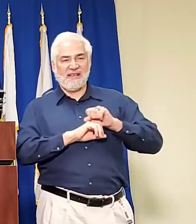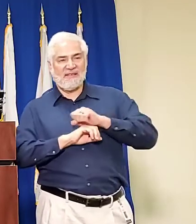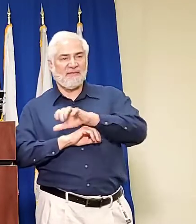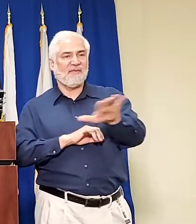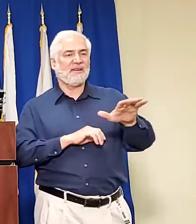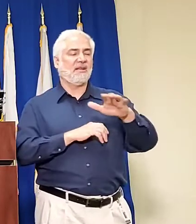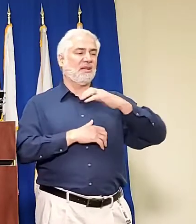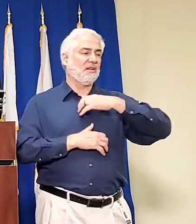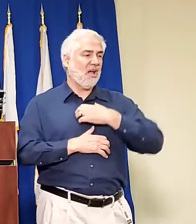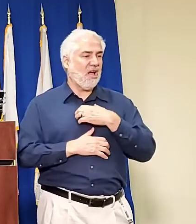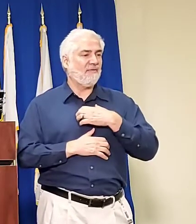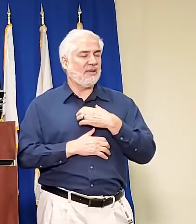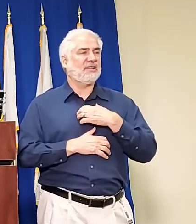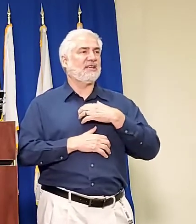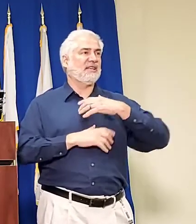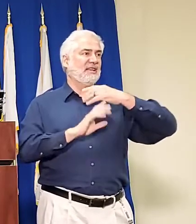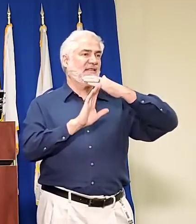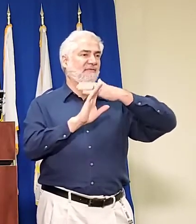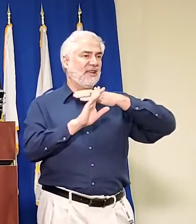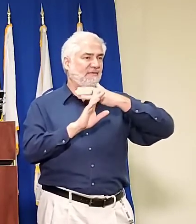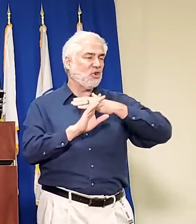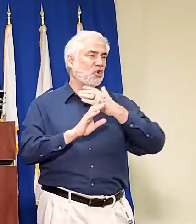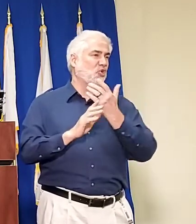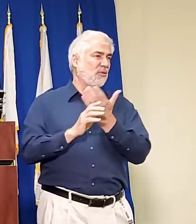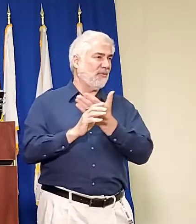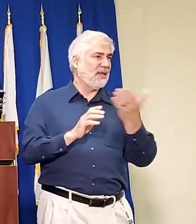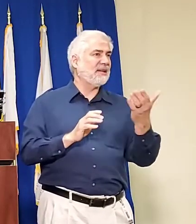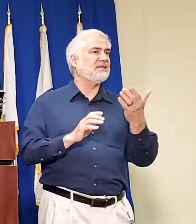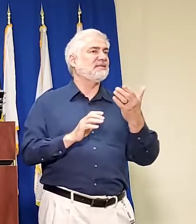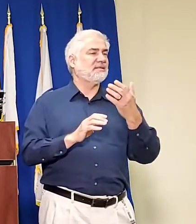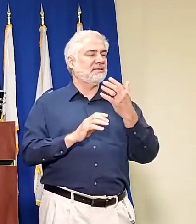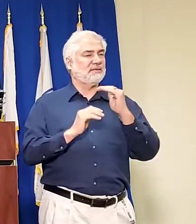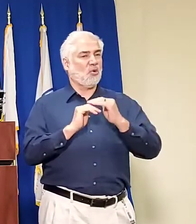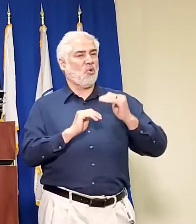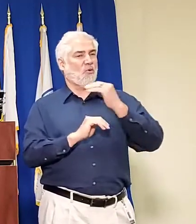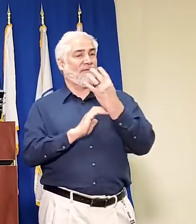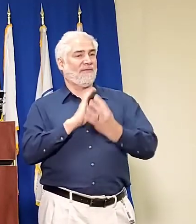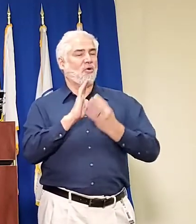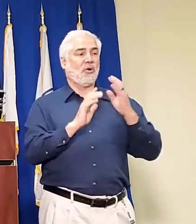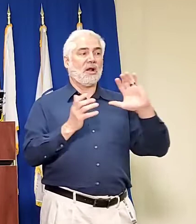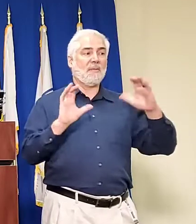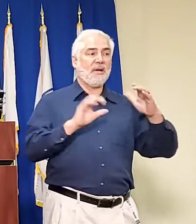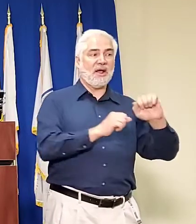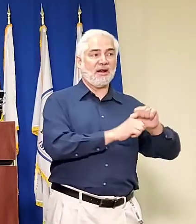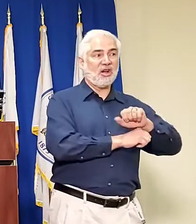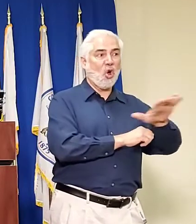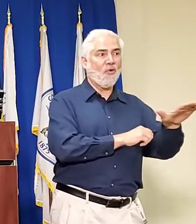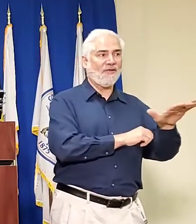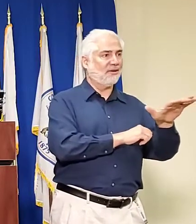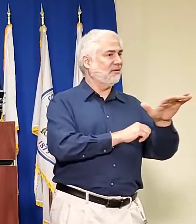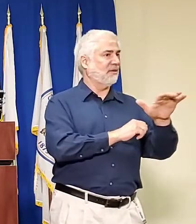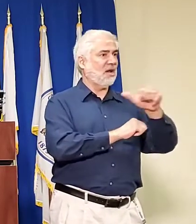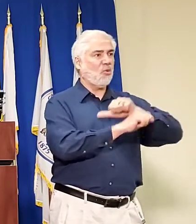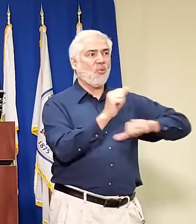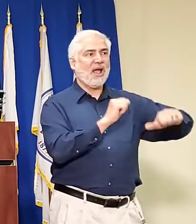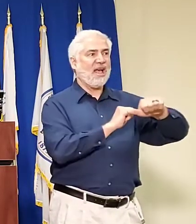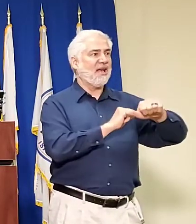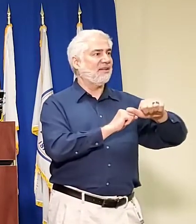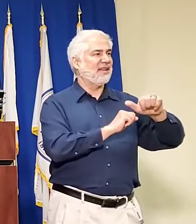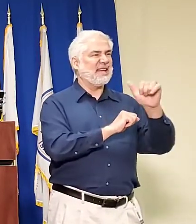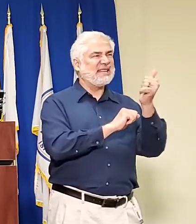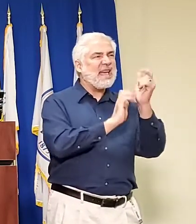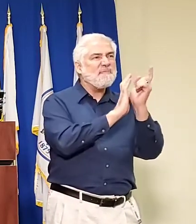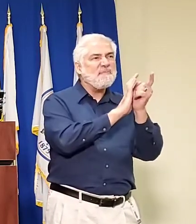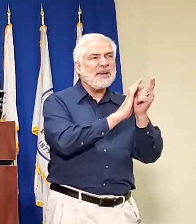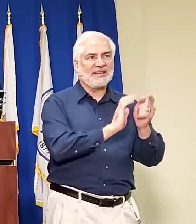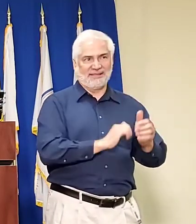so coughing, febrile, and so on. Compare that to COVID. You only had to be in contact with somebody for